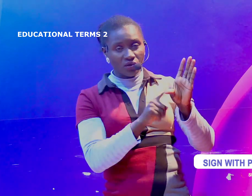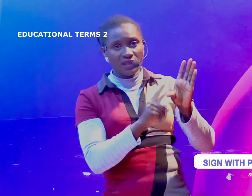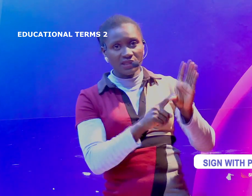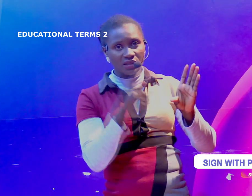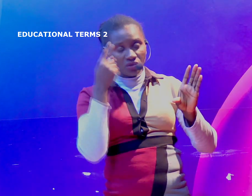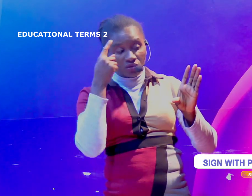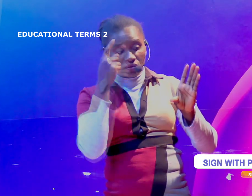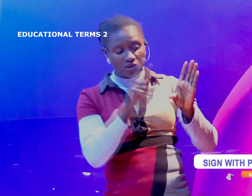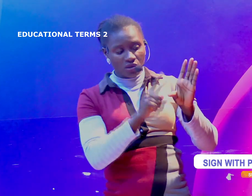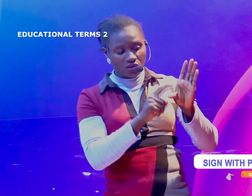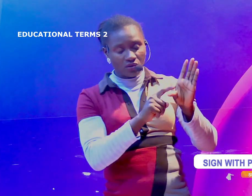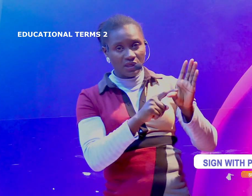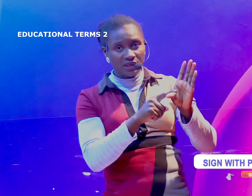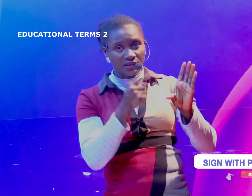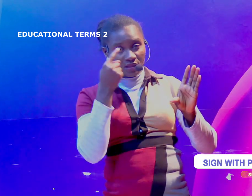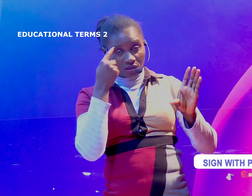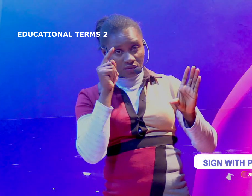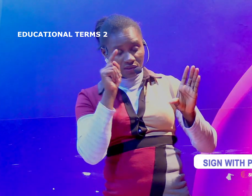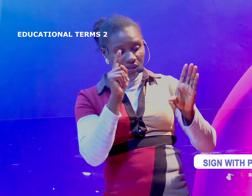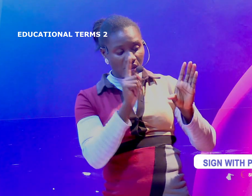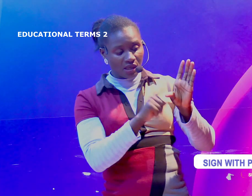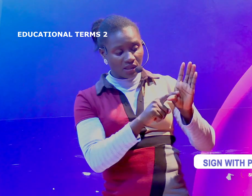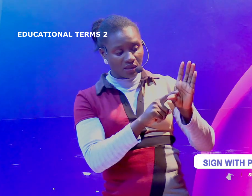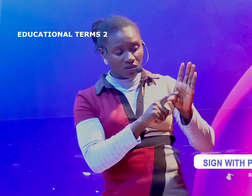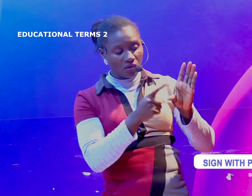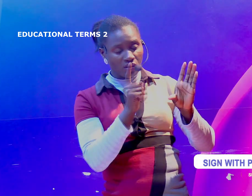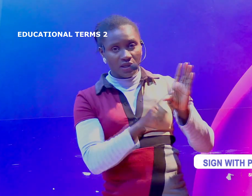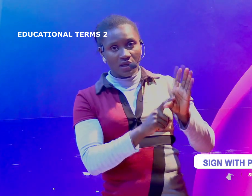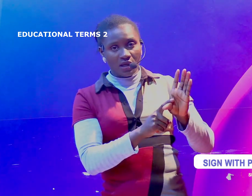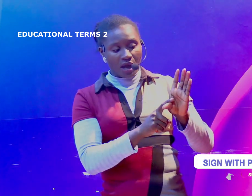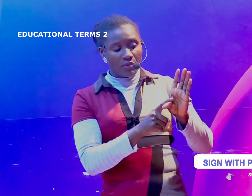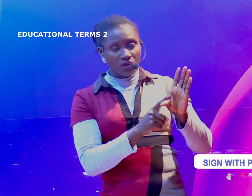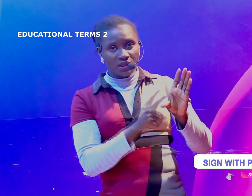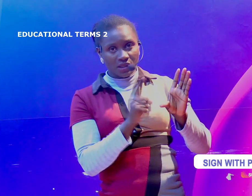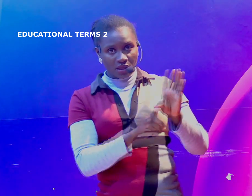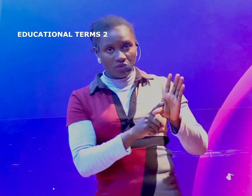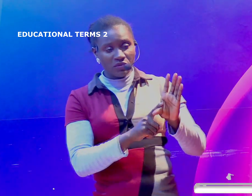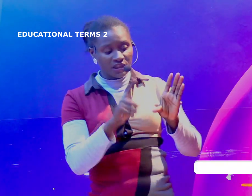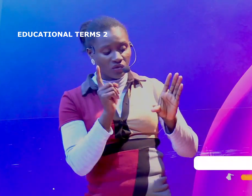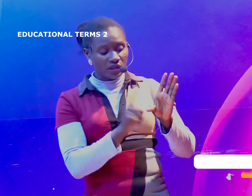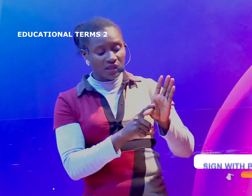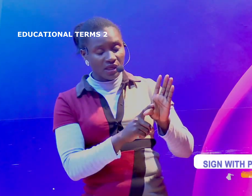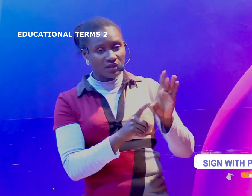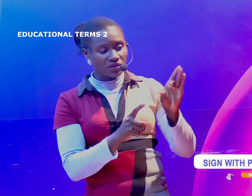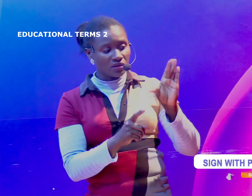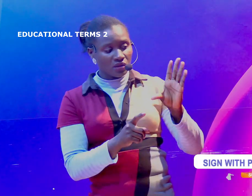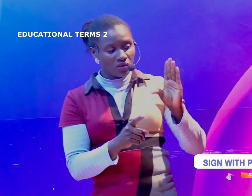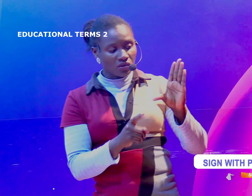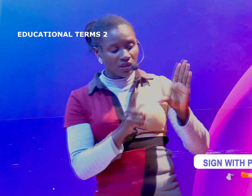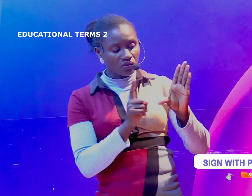thing, so you recognize. You see and know about the object or the thing that you need to know. This,